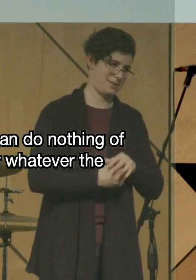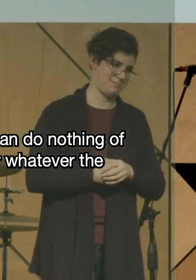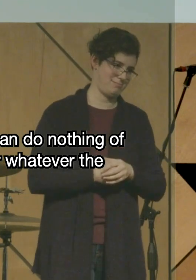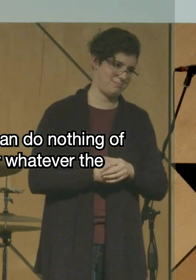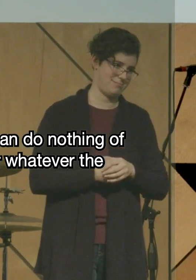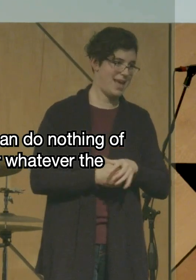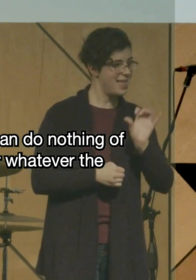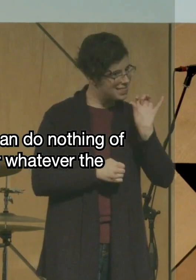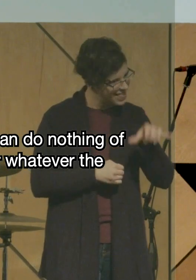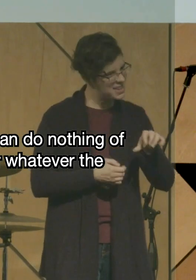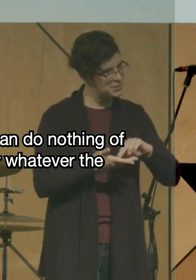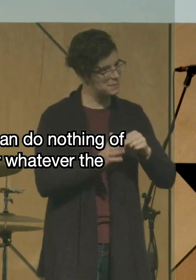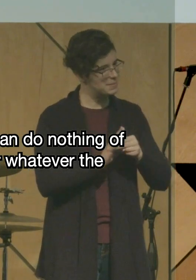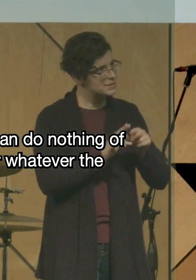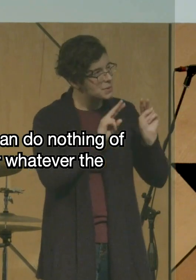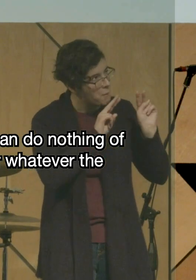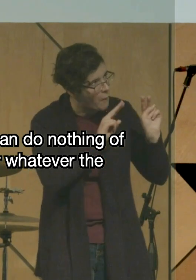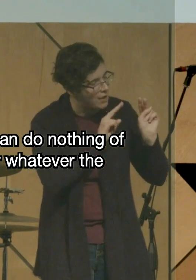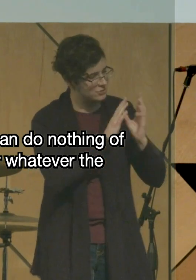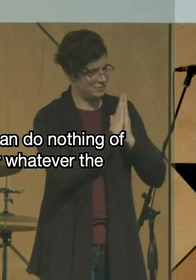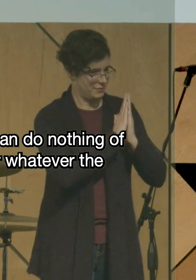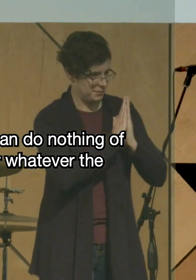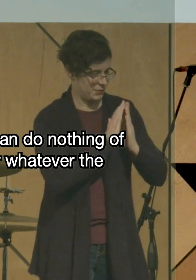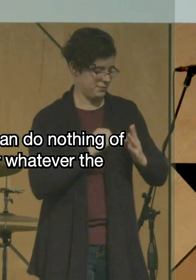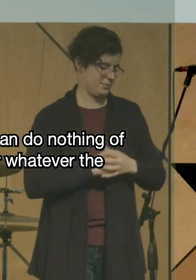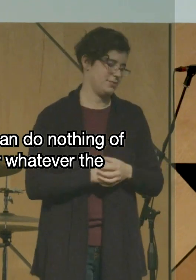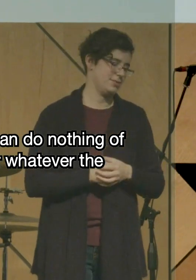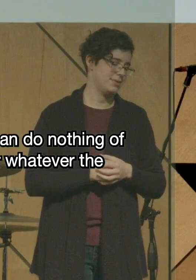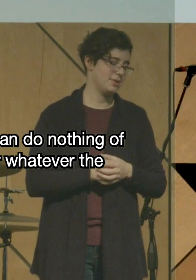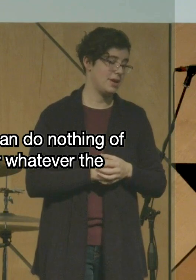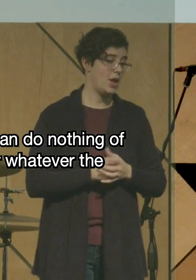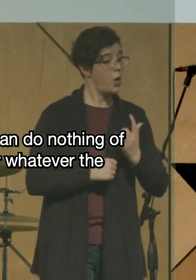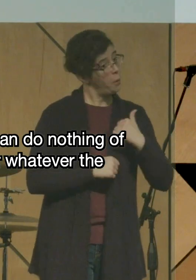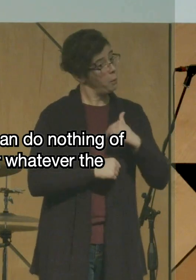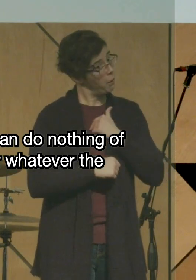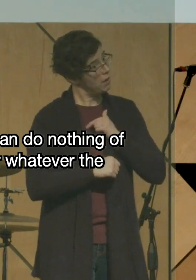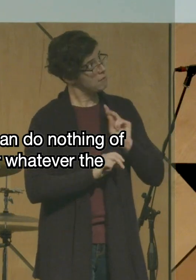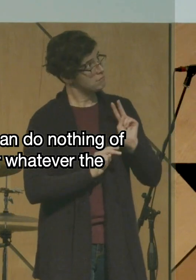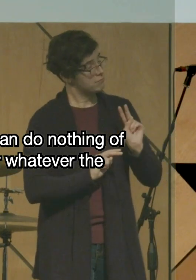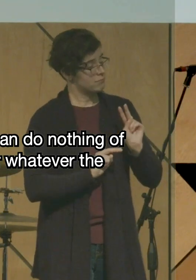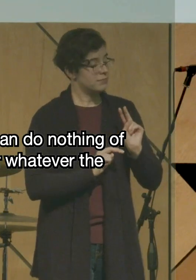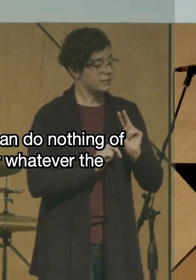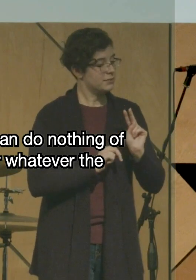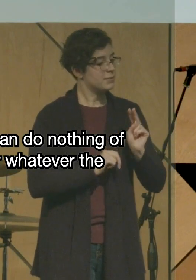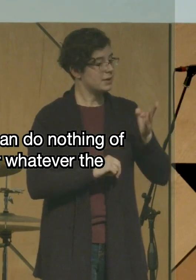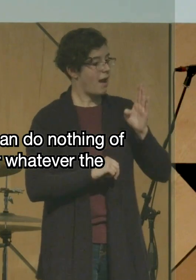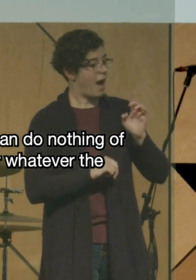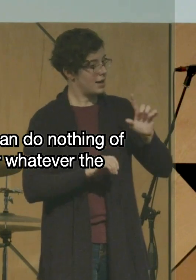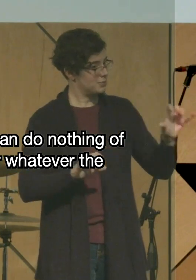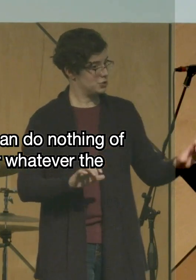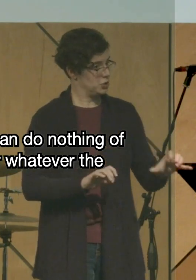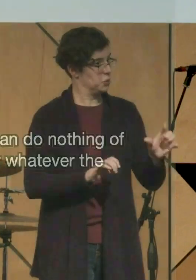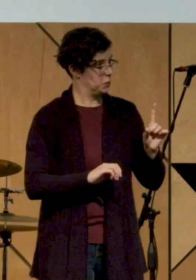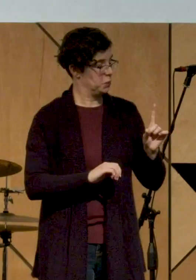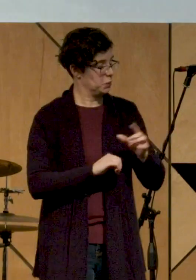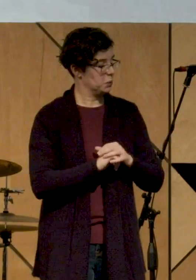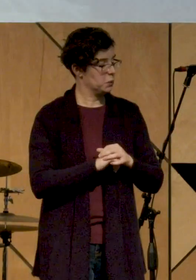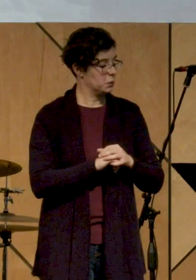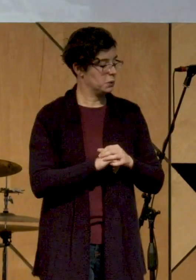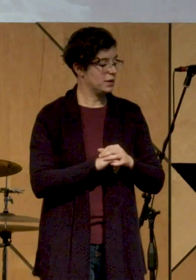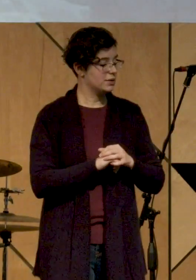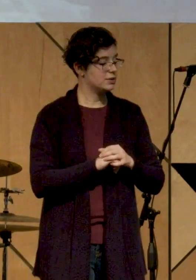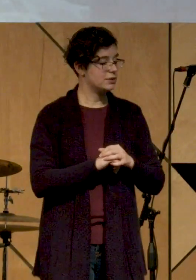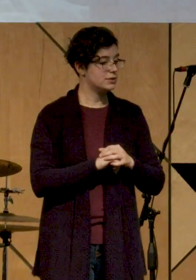watchful prayer. That's what we're talking about. We're on the lookout for what God is doing.